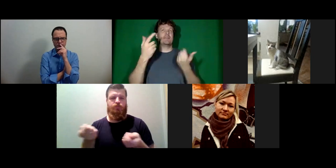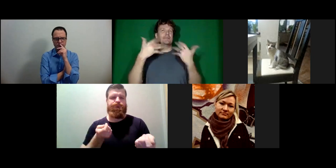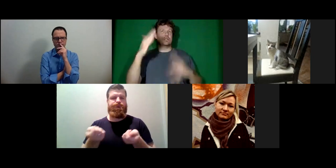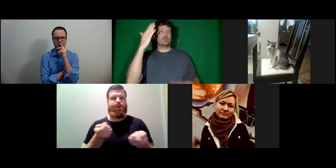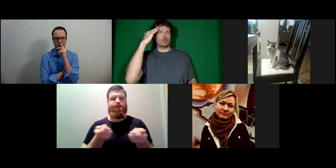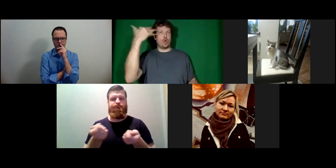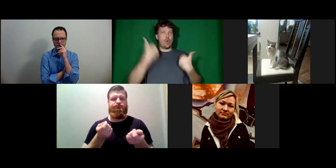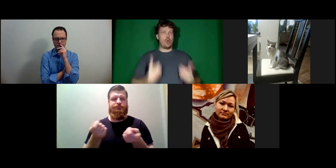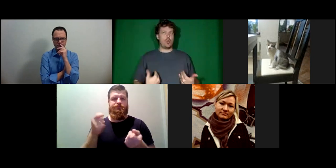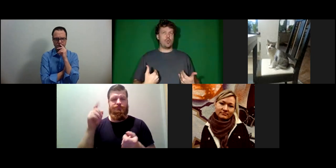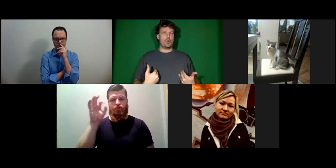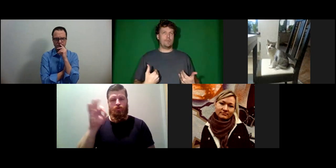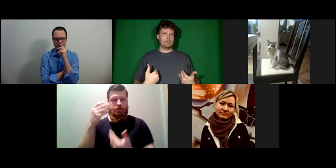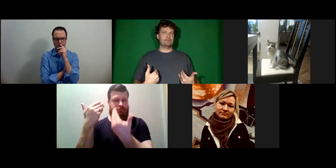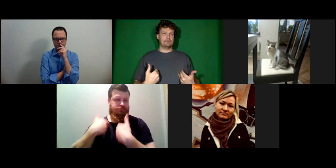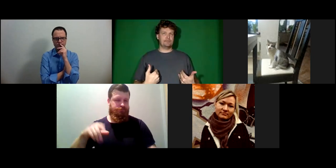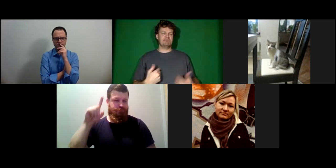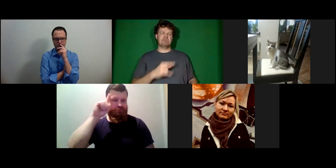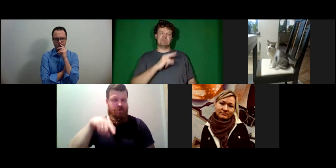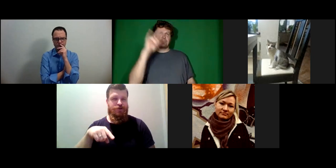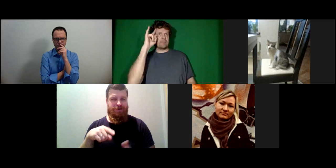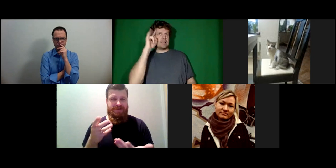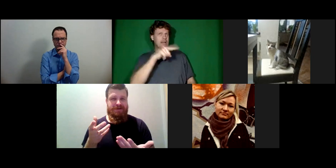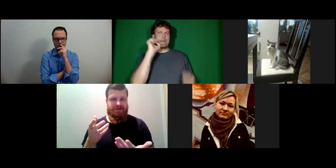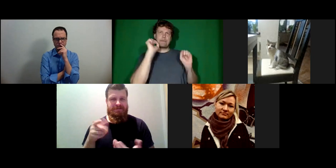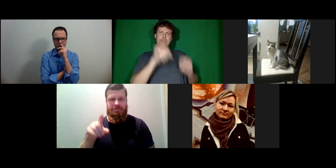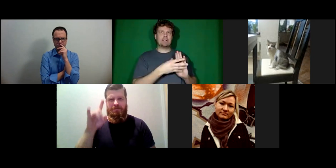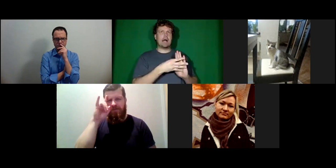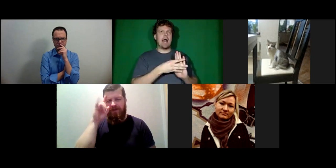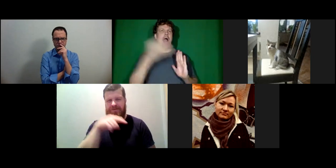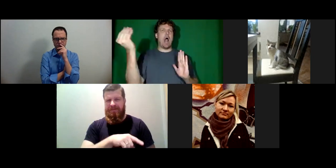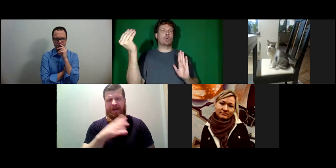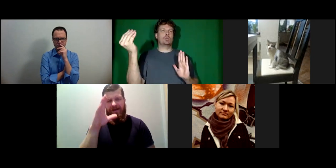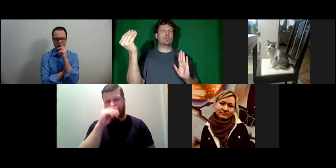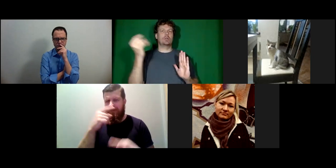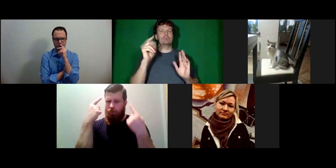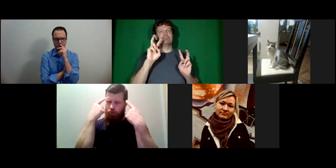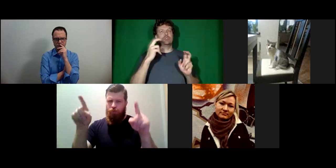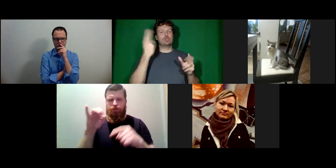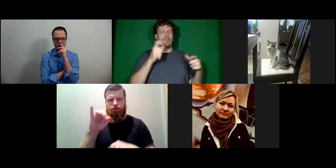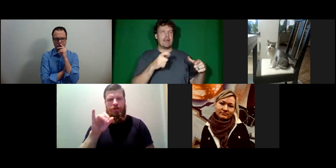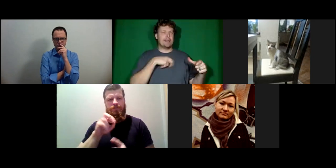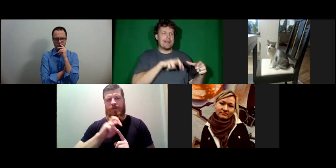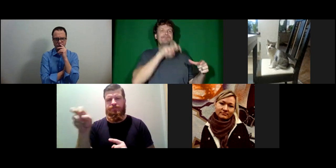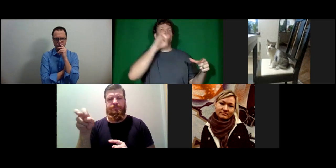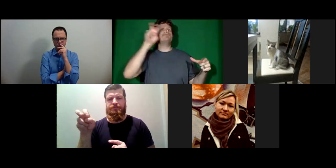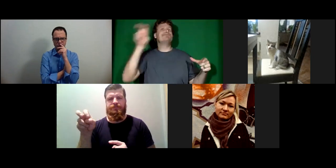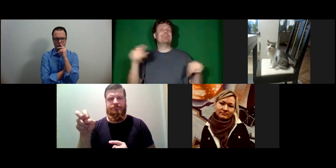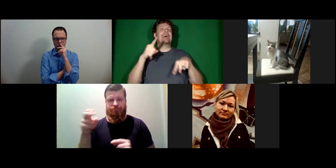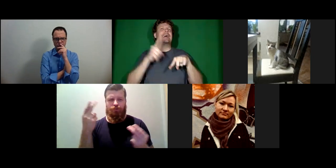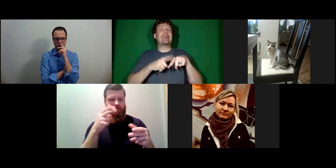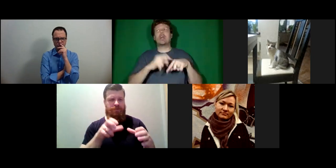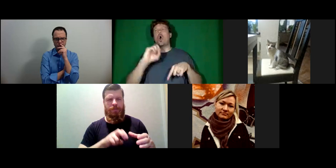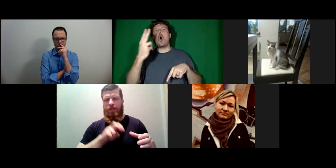Uh-huh. So he was one of my previous player that I used to play with, and he knew that I had to get out of